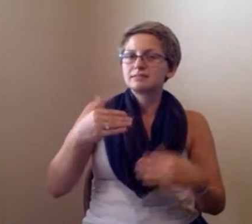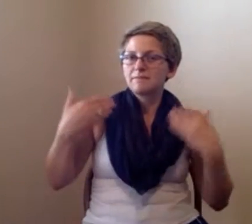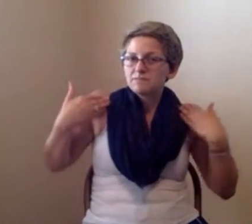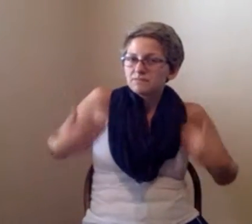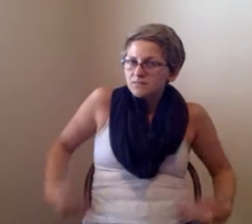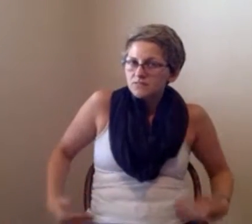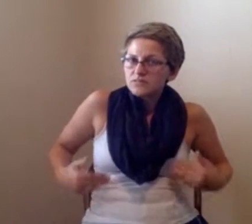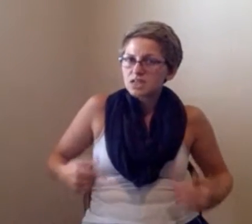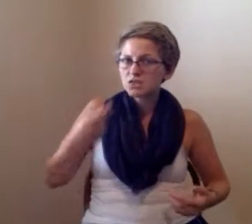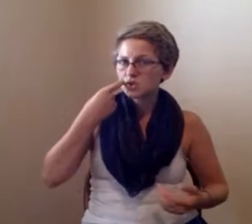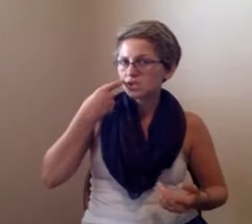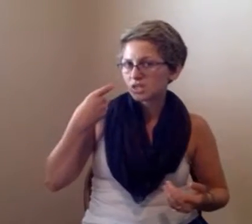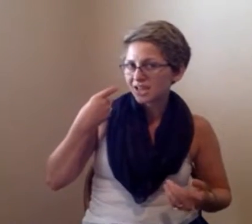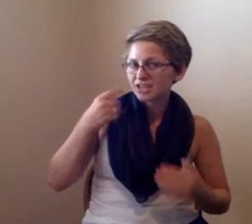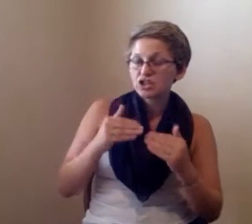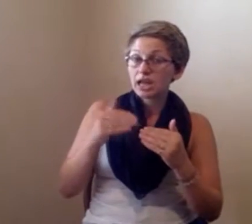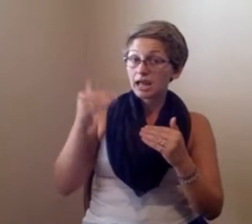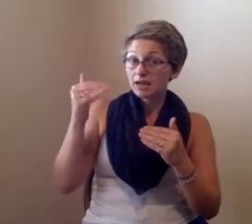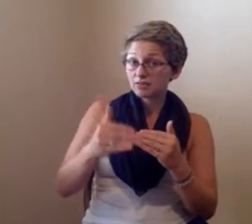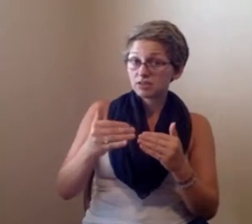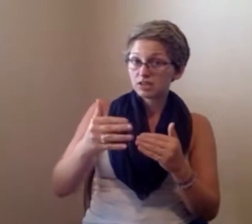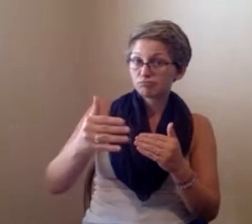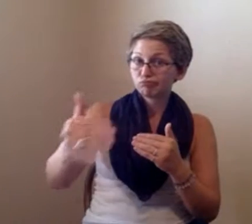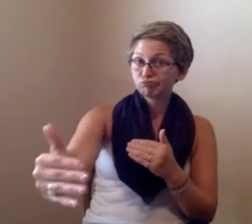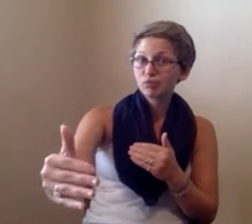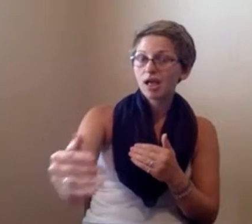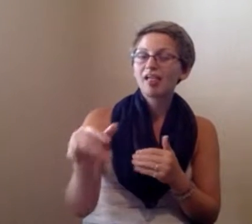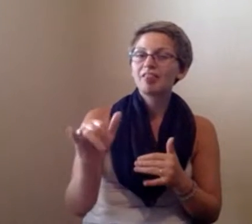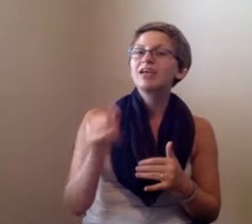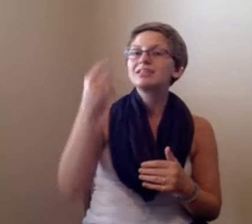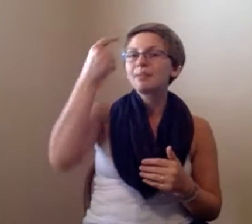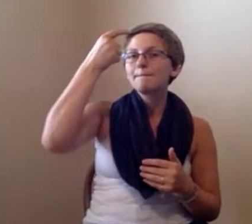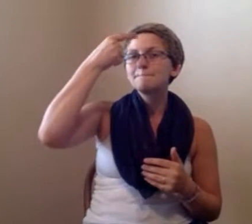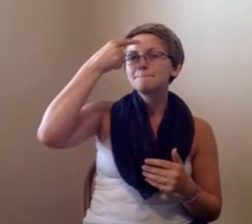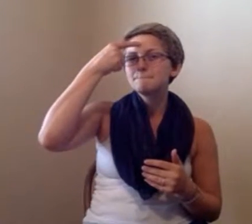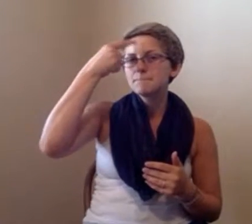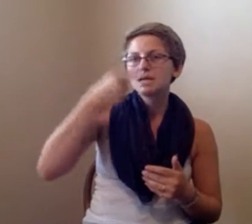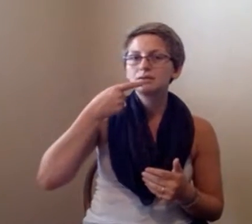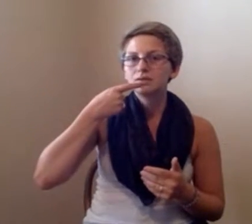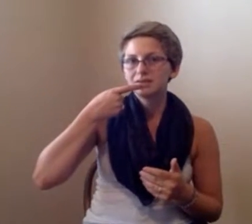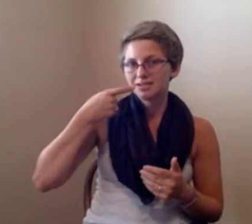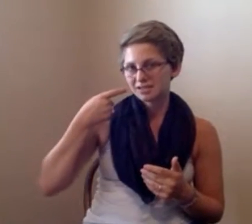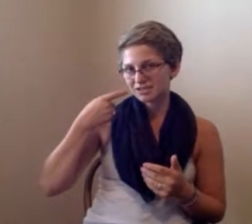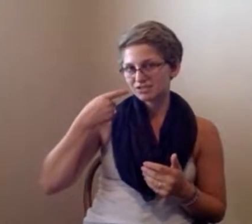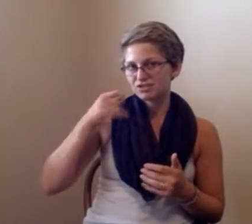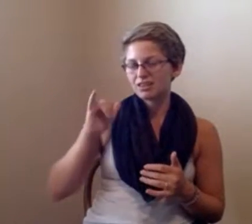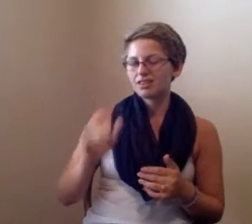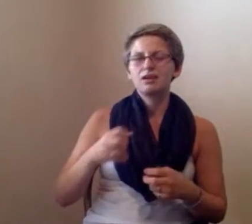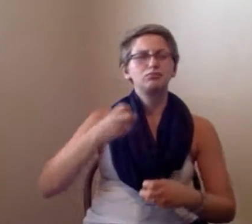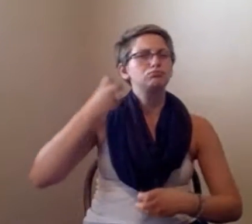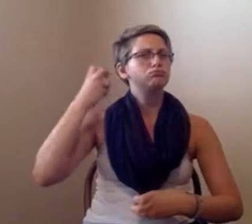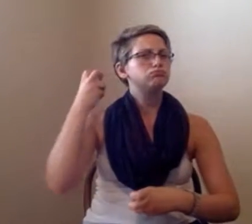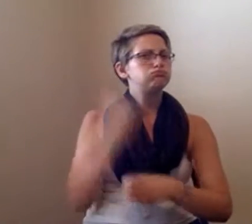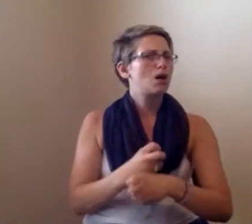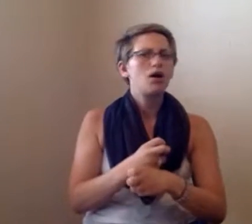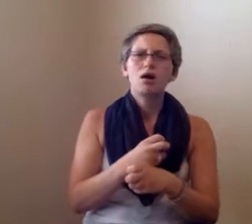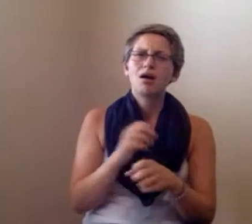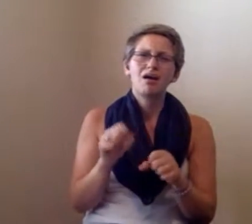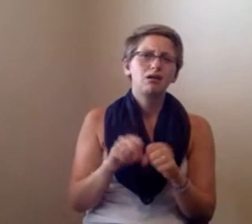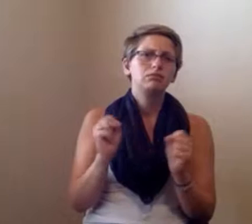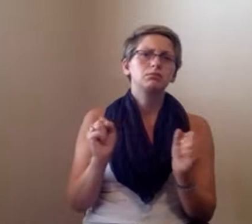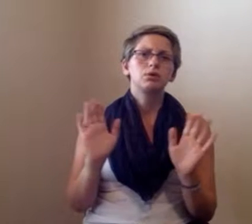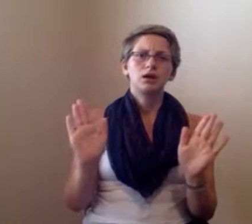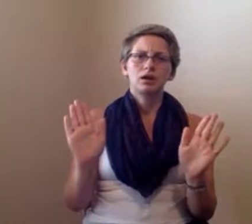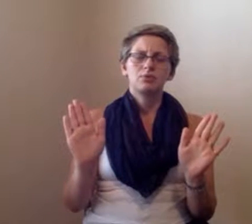the mental addiction is so powerful and so strong, and that's the toughest thing to break. But there are some options out there to help you with that, and